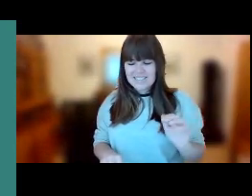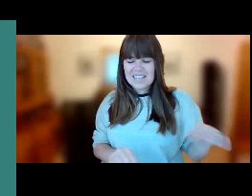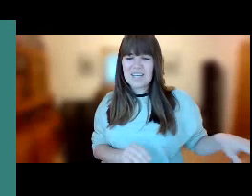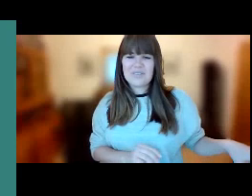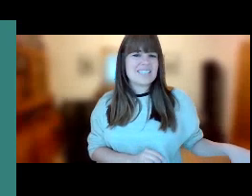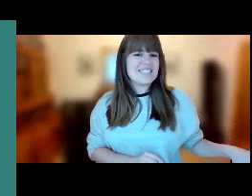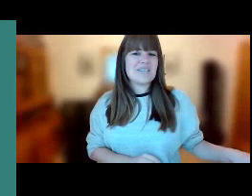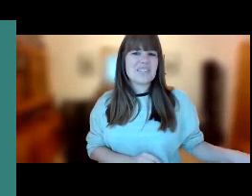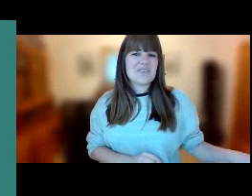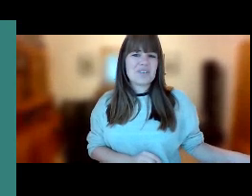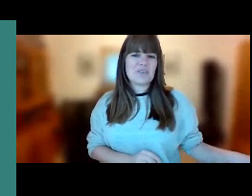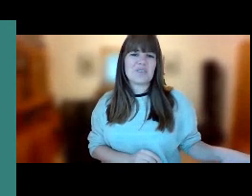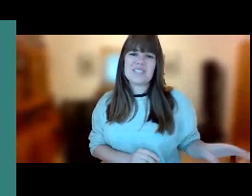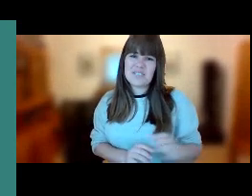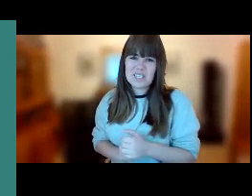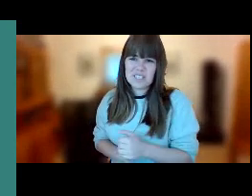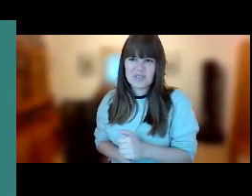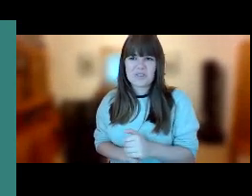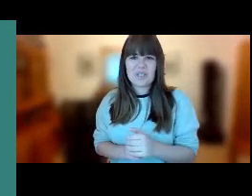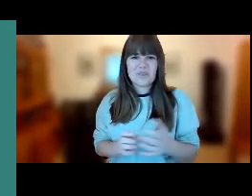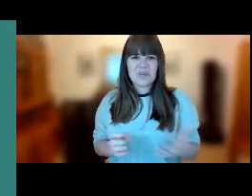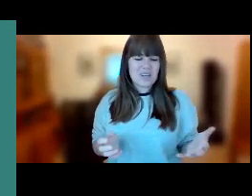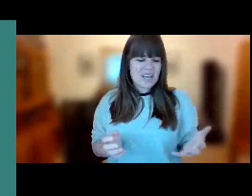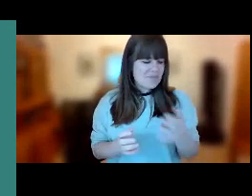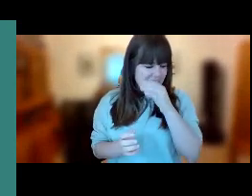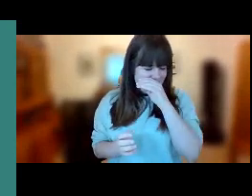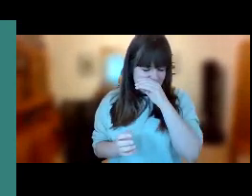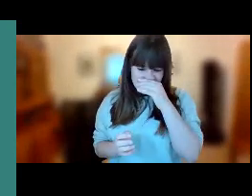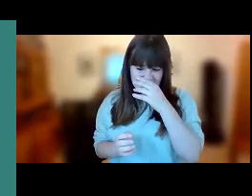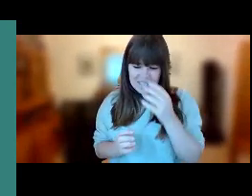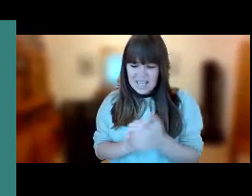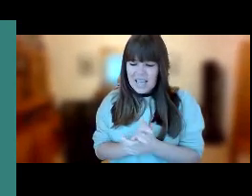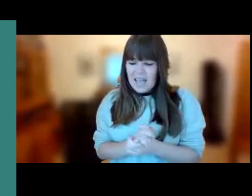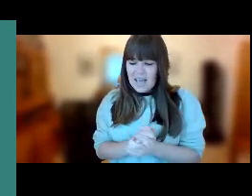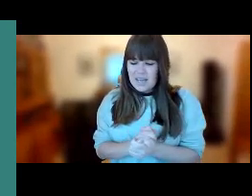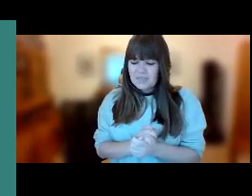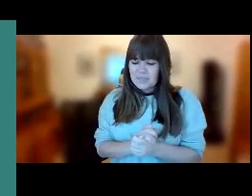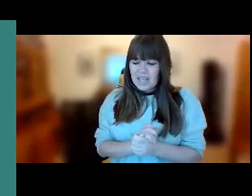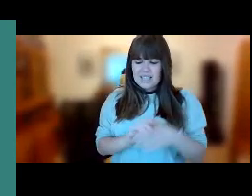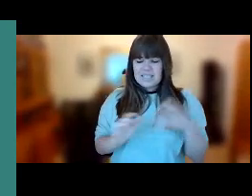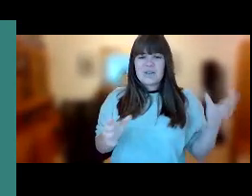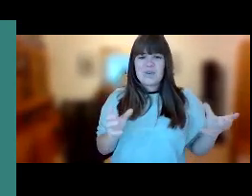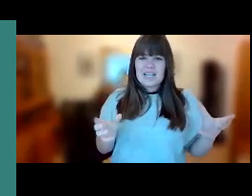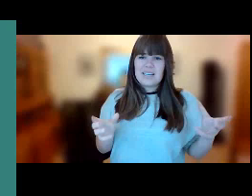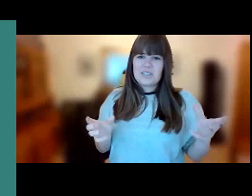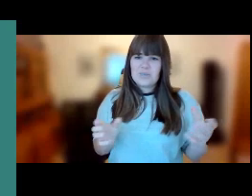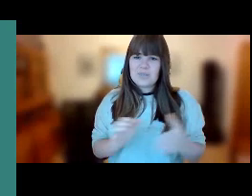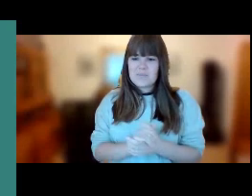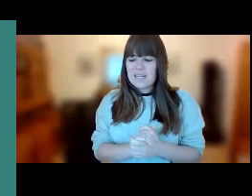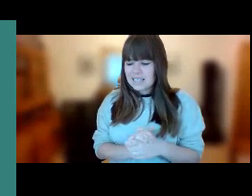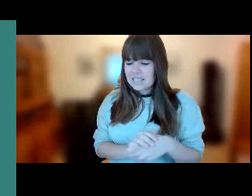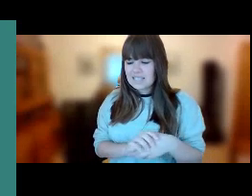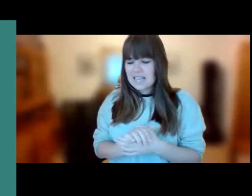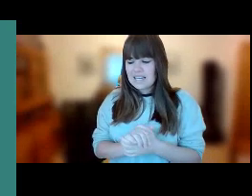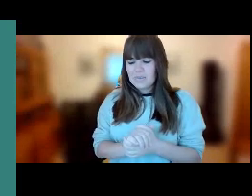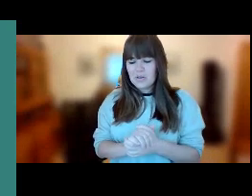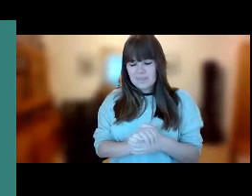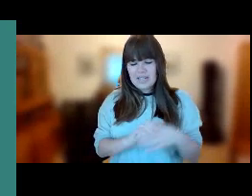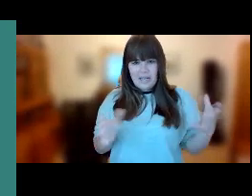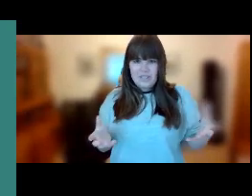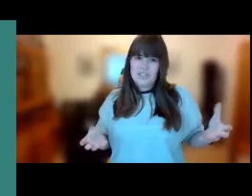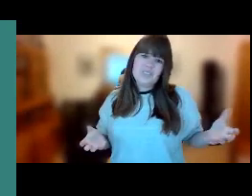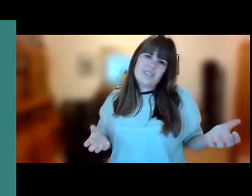more about it if it isn't something that you've come across too much. I'm sure a lot of you will have heard about this before. It can sound quite technical, but it's basically